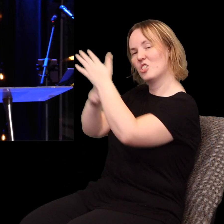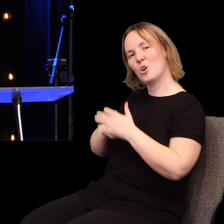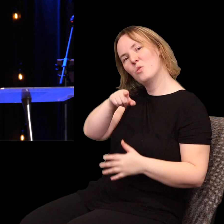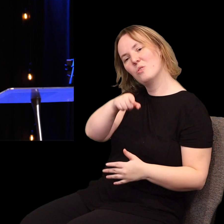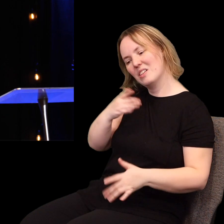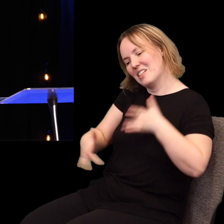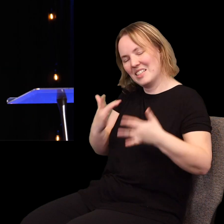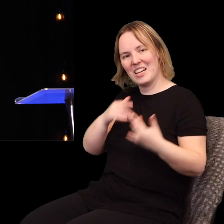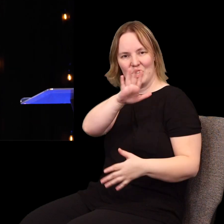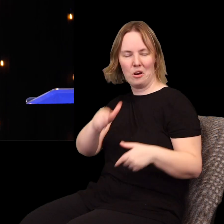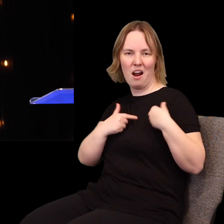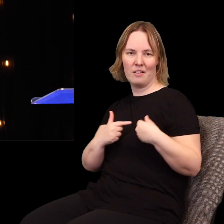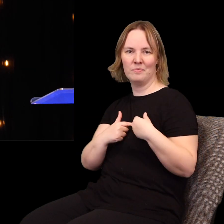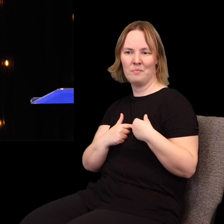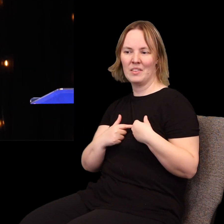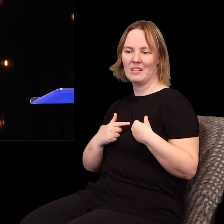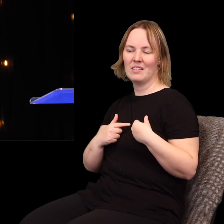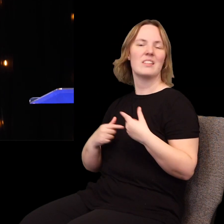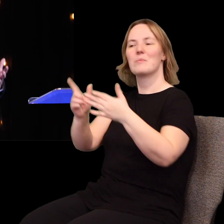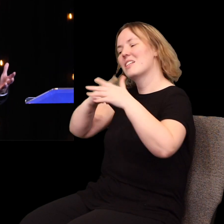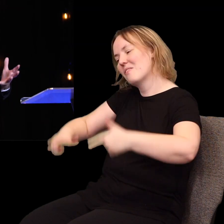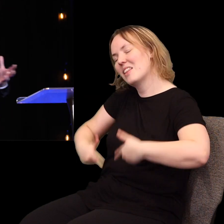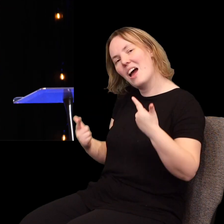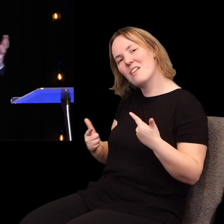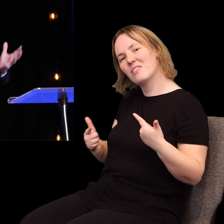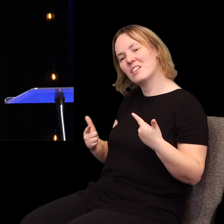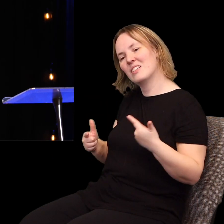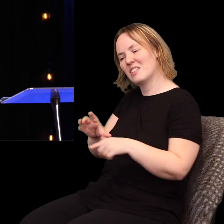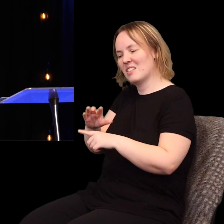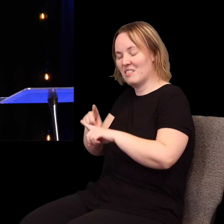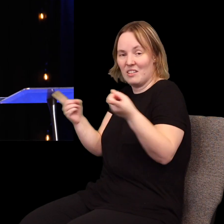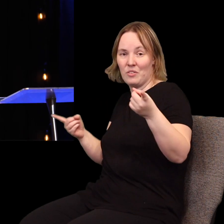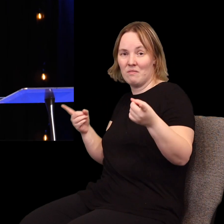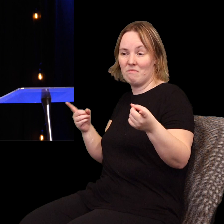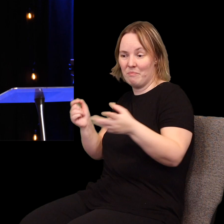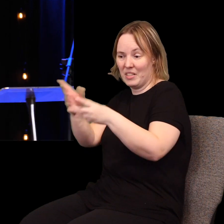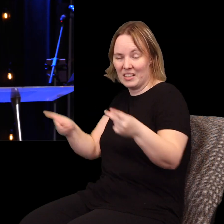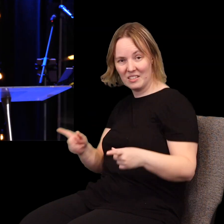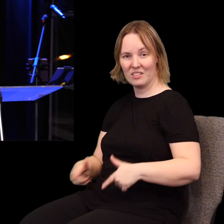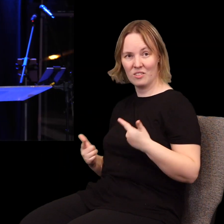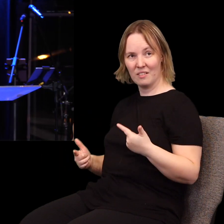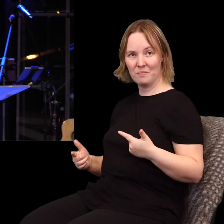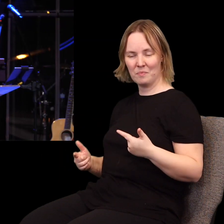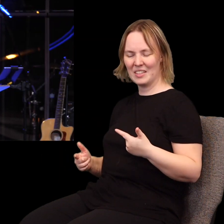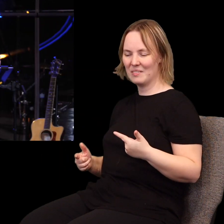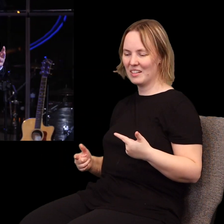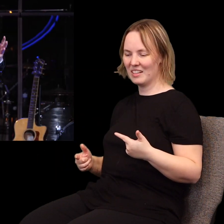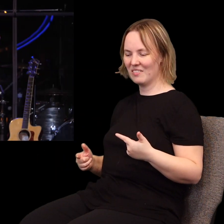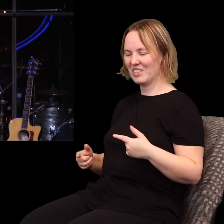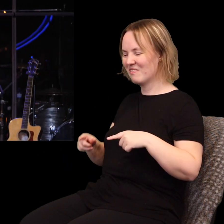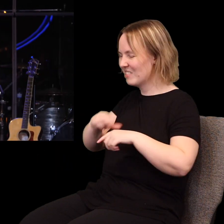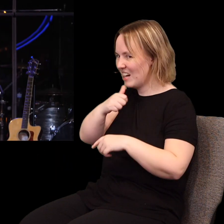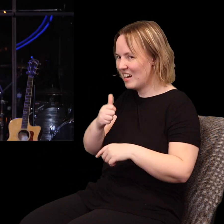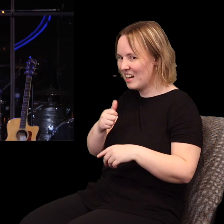some things he's shown you that have excited your heart? What are some signs of life you've seen in different areas of your life? But if you're not careful,